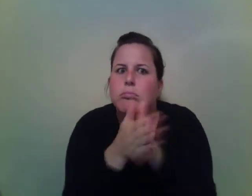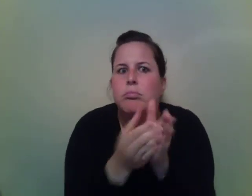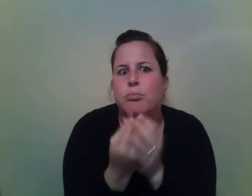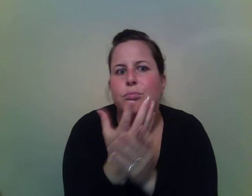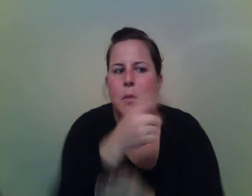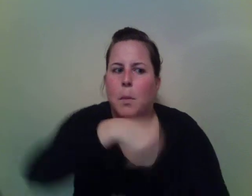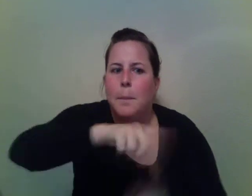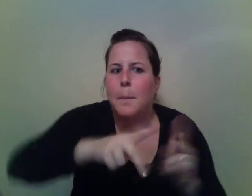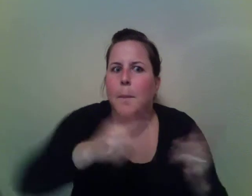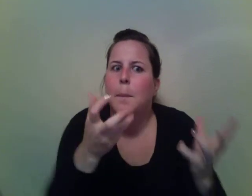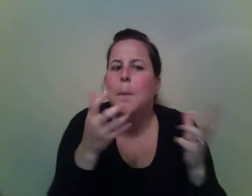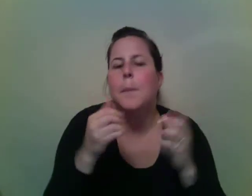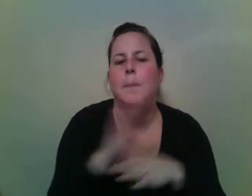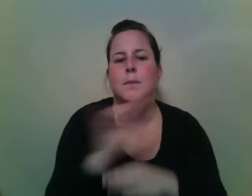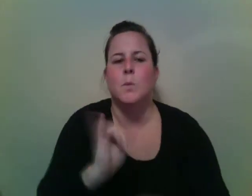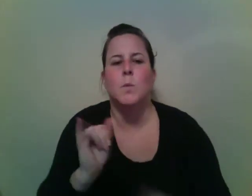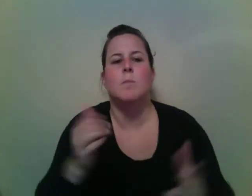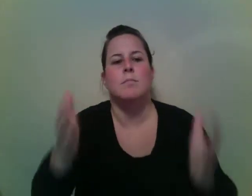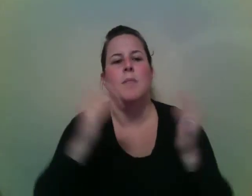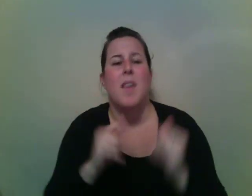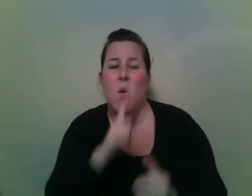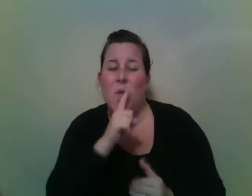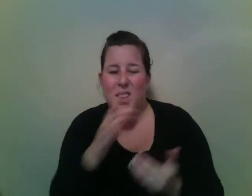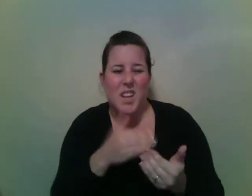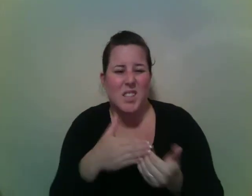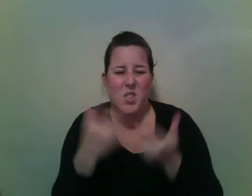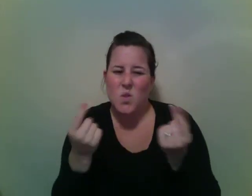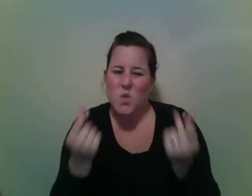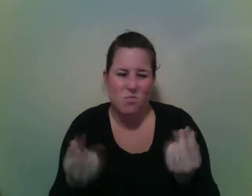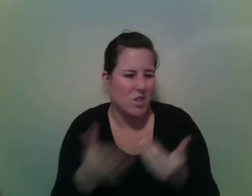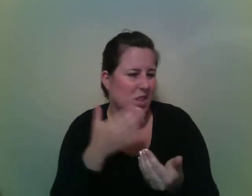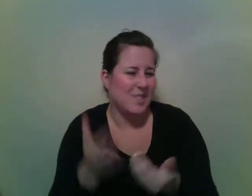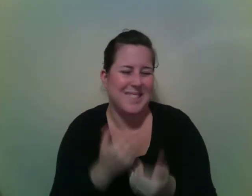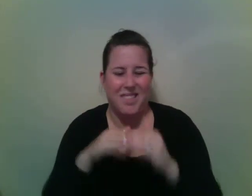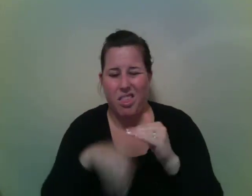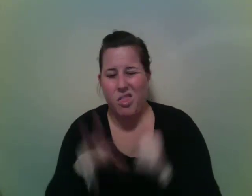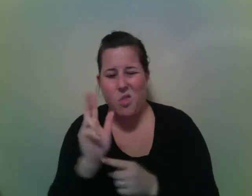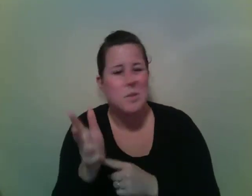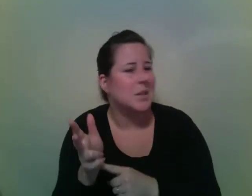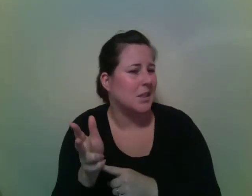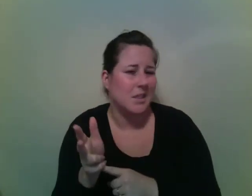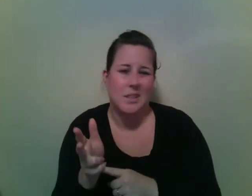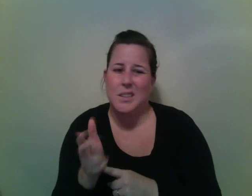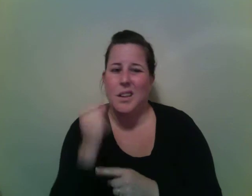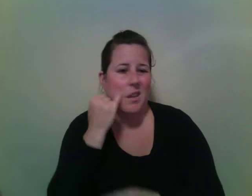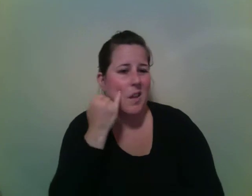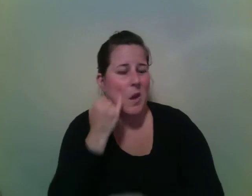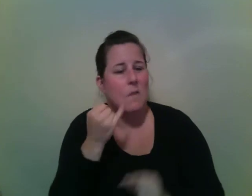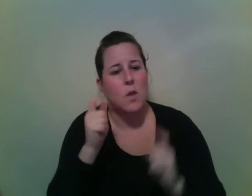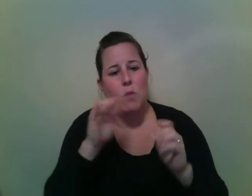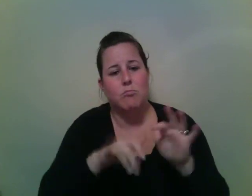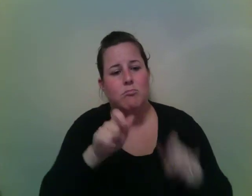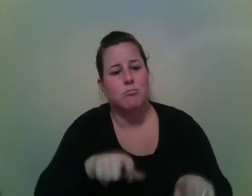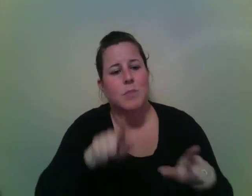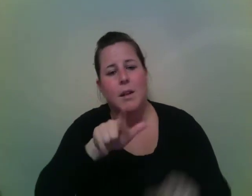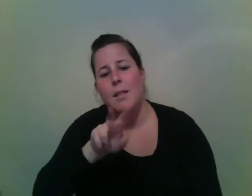to do. I've just shown you how to do it. It takes less than three minutes if you get into live chat, you know, fast enough. So easy to